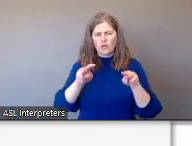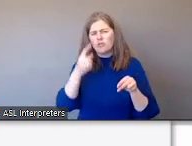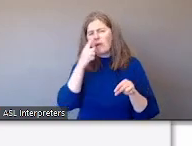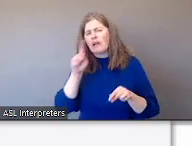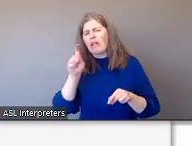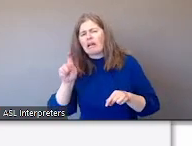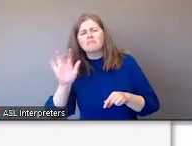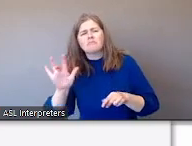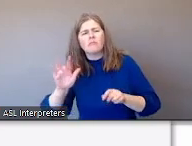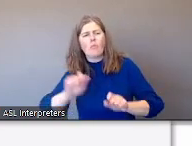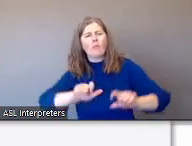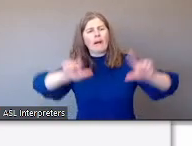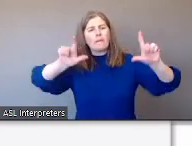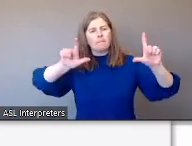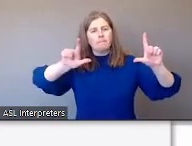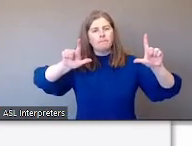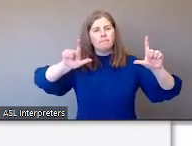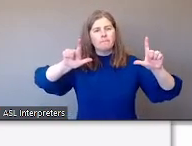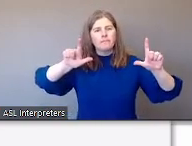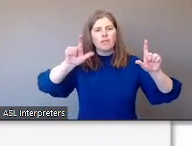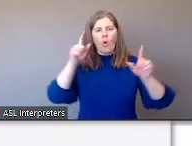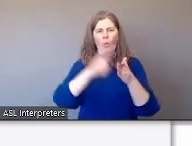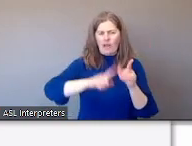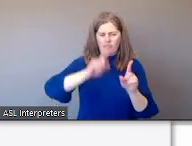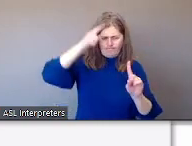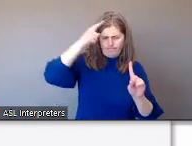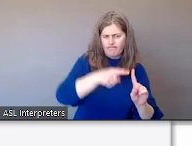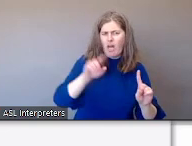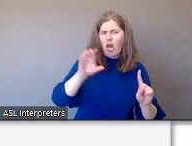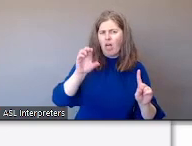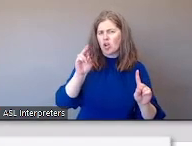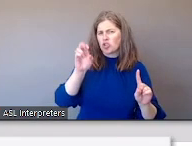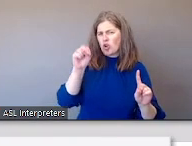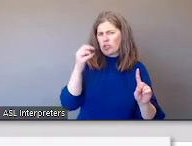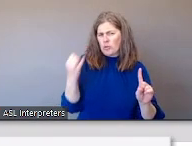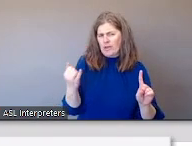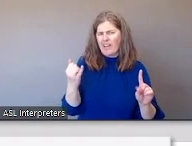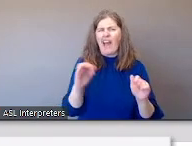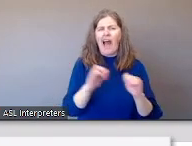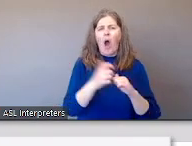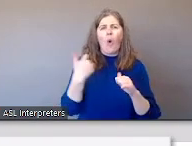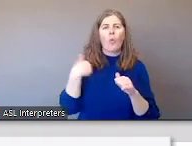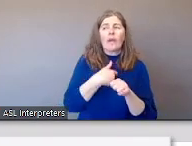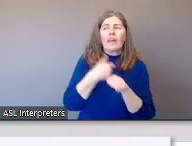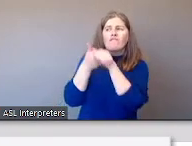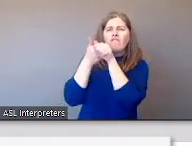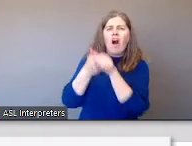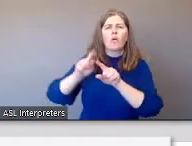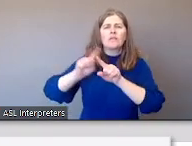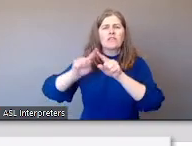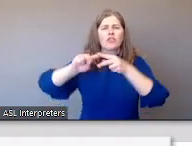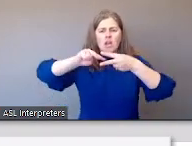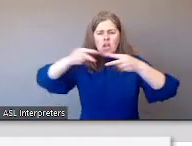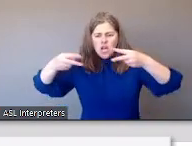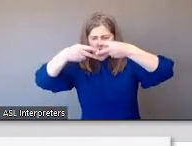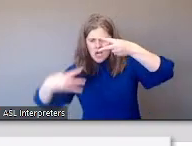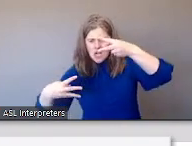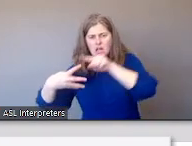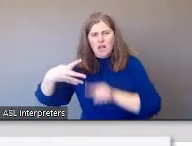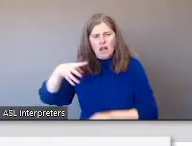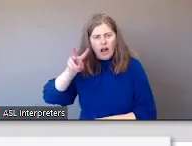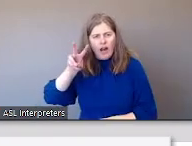that link and bring up the variant of concern report. This is how we follow different variants over time.